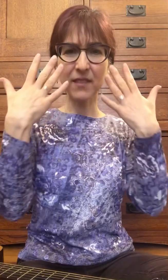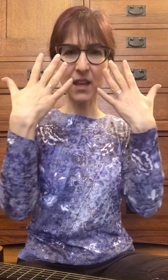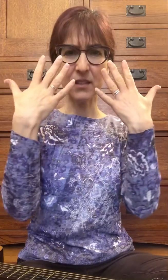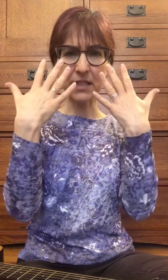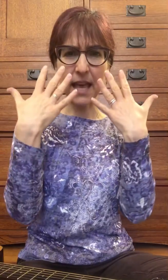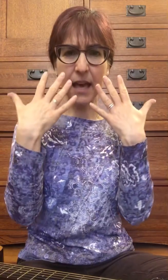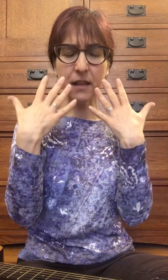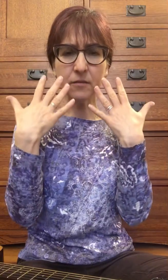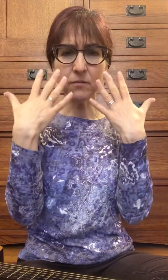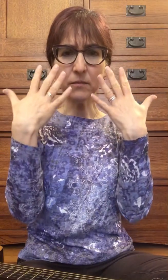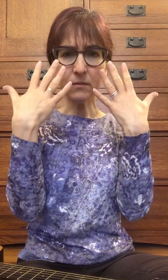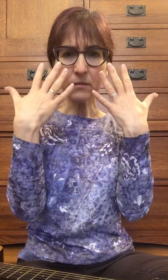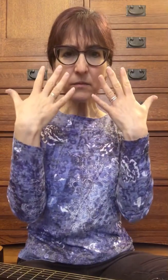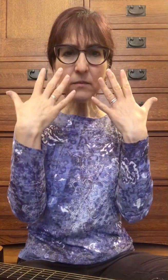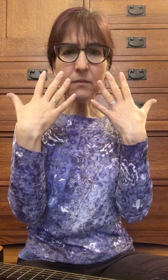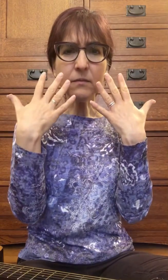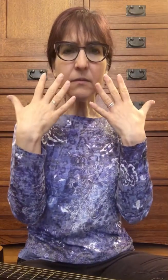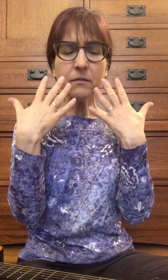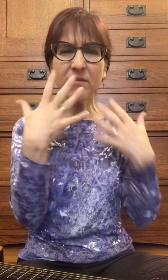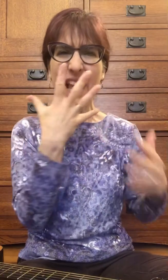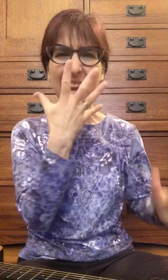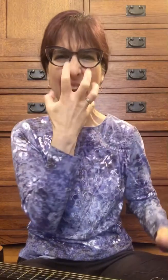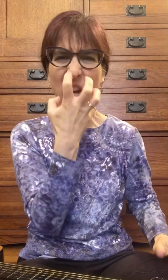and sad and angry